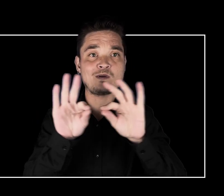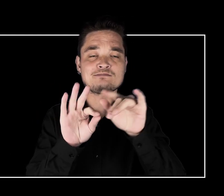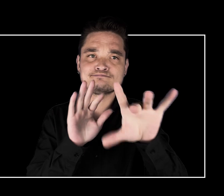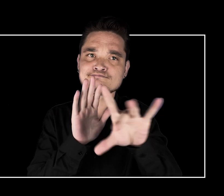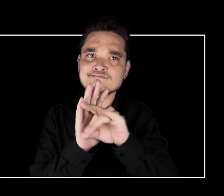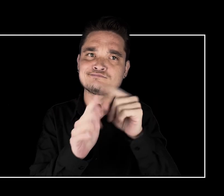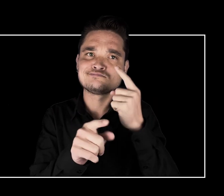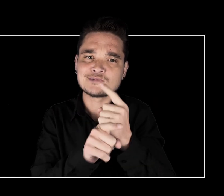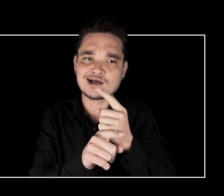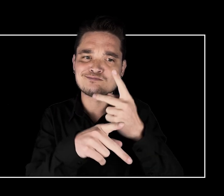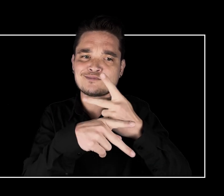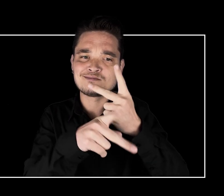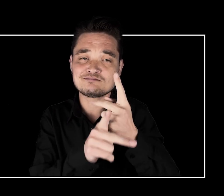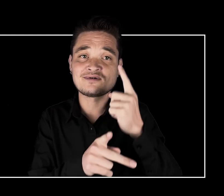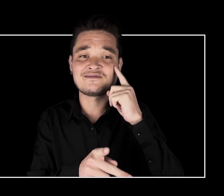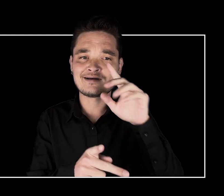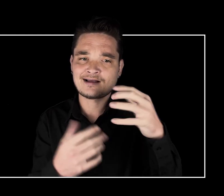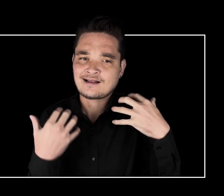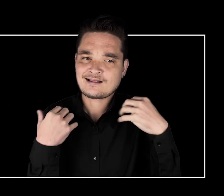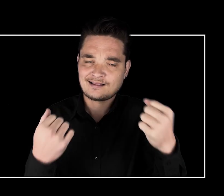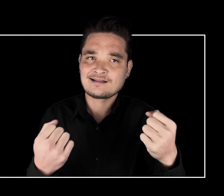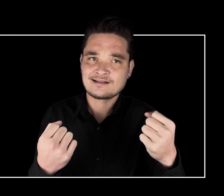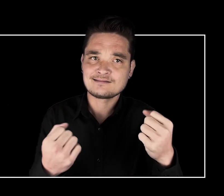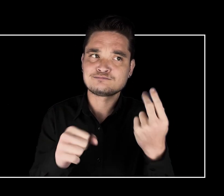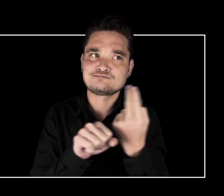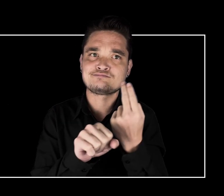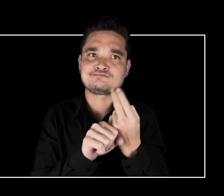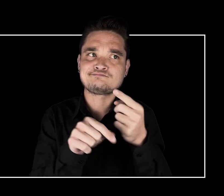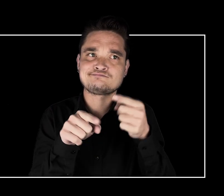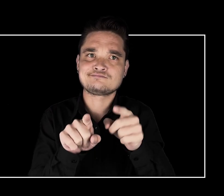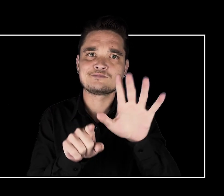choose safer cleaning products to use in your home.